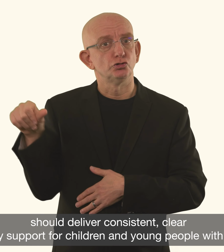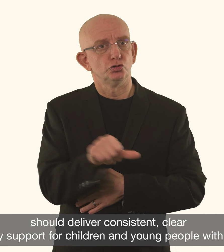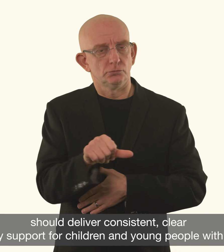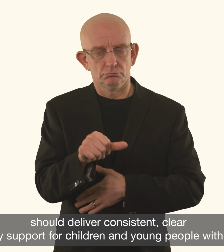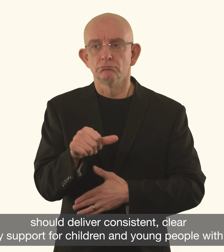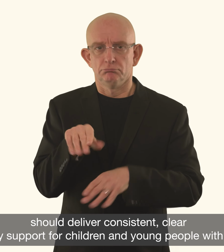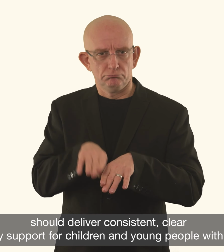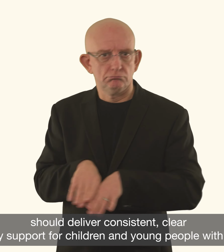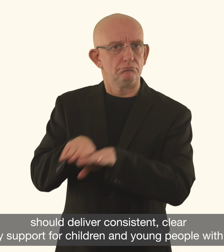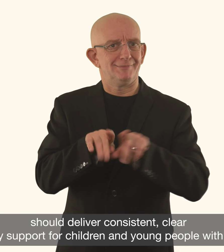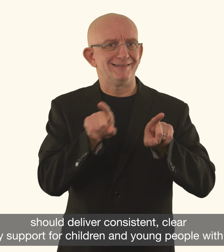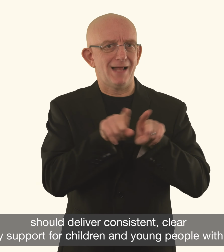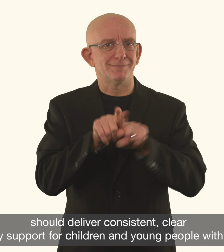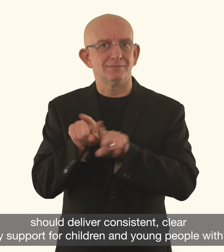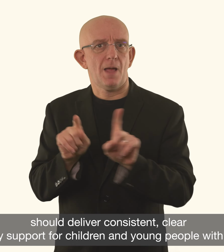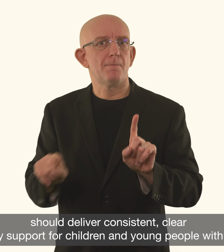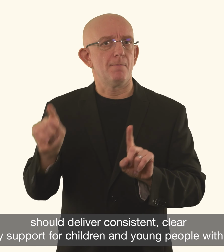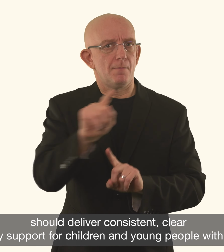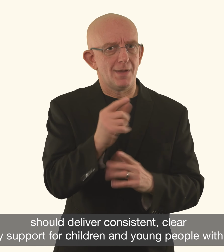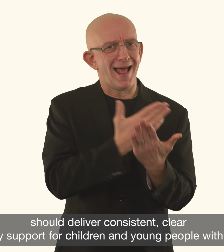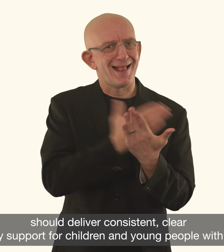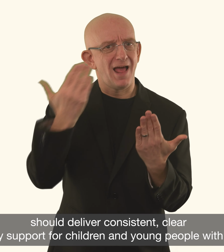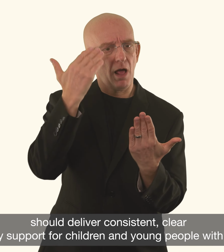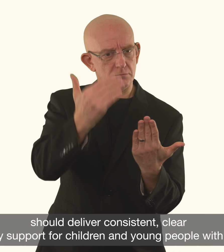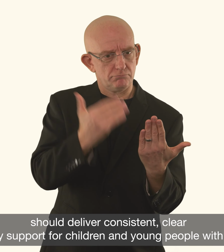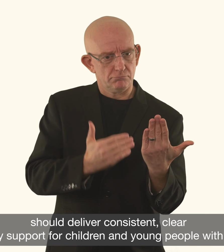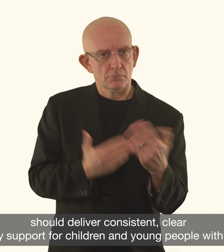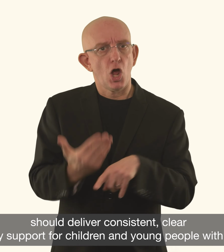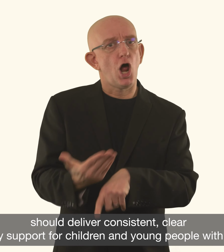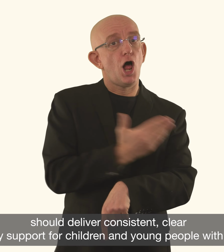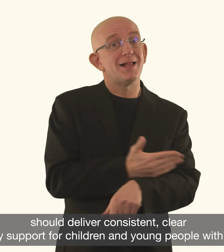consistent, clear and early support for children and young people with Send.